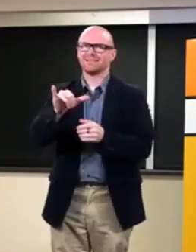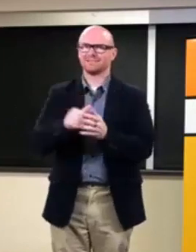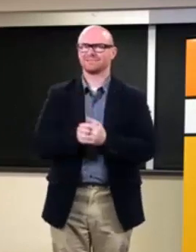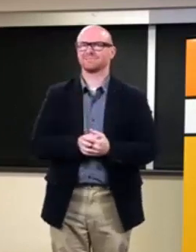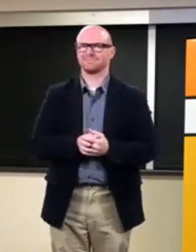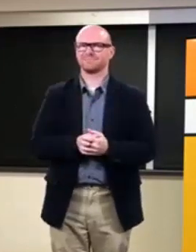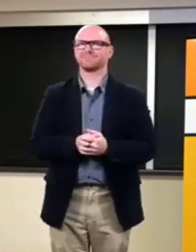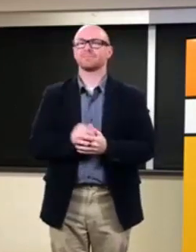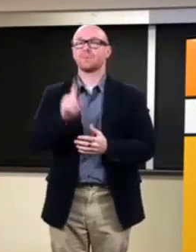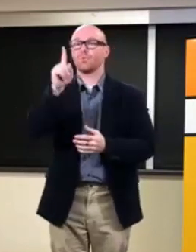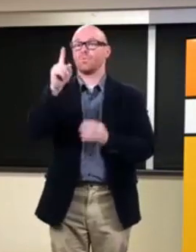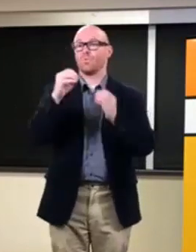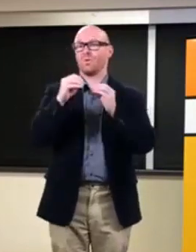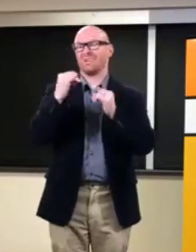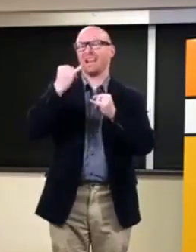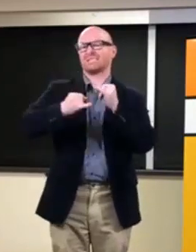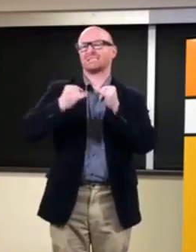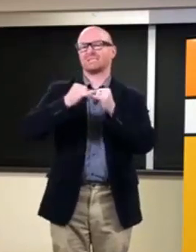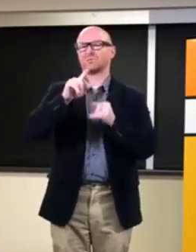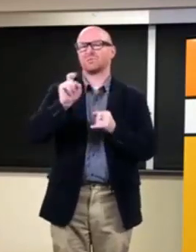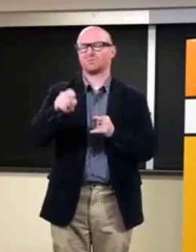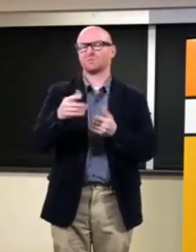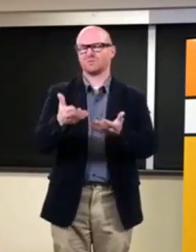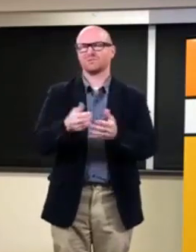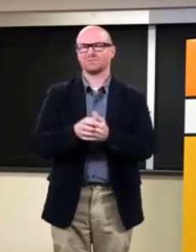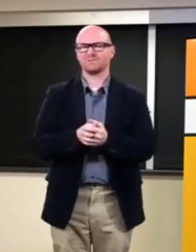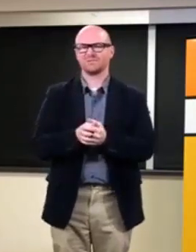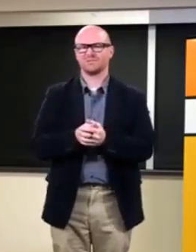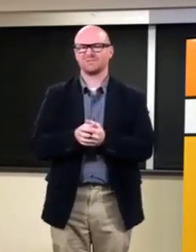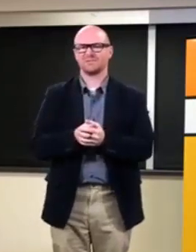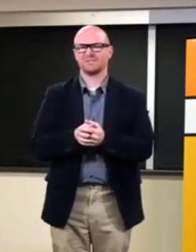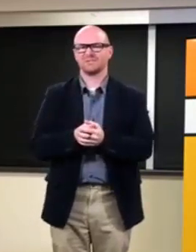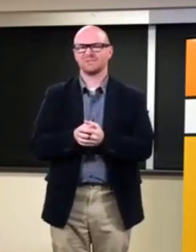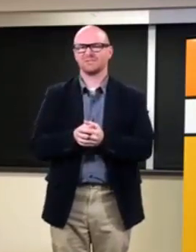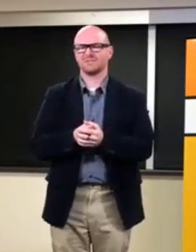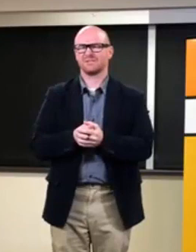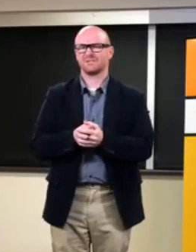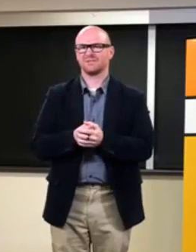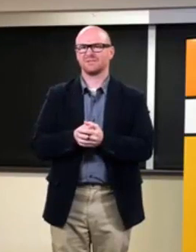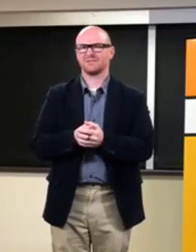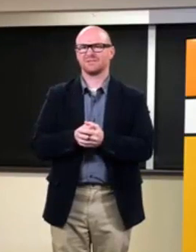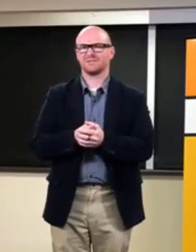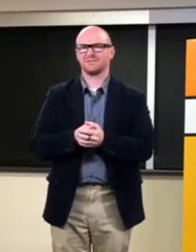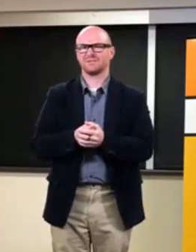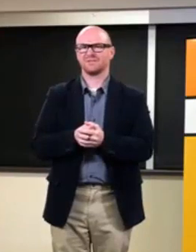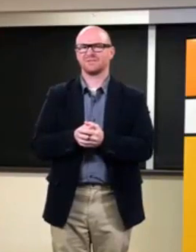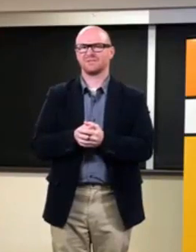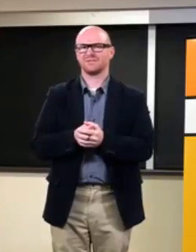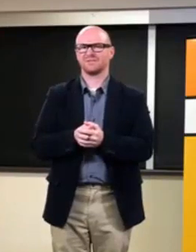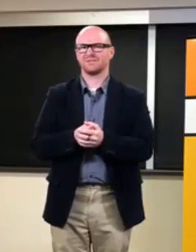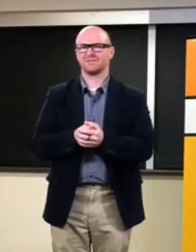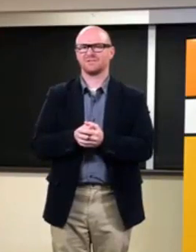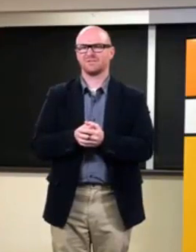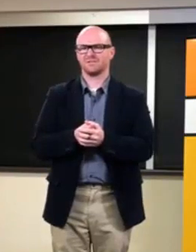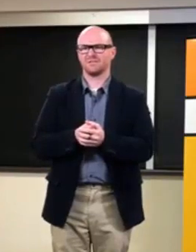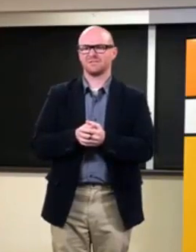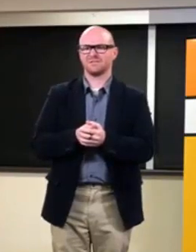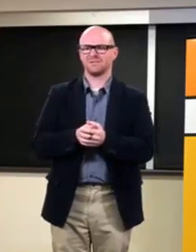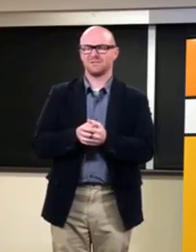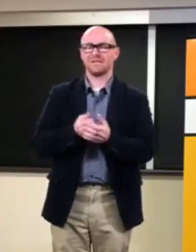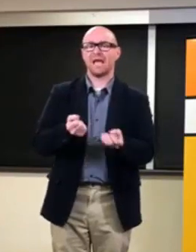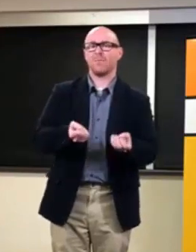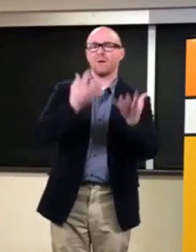tested. Okay, one more question. How much does that, So the question is, reliability decrease? So the question is, how much